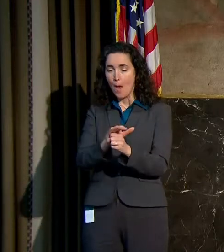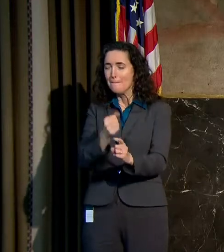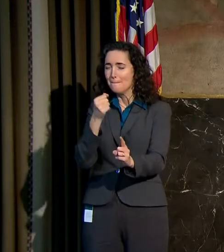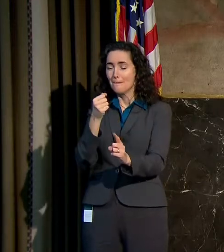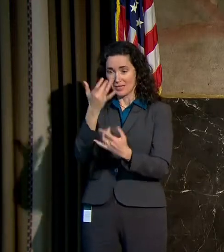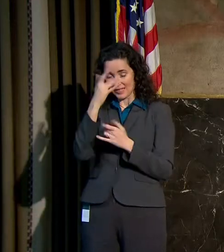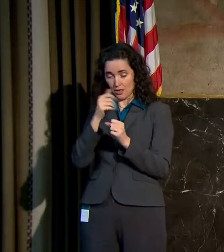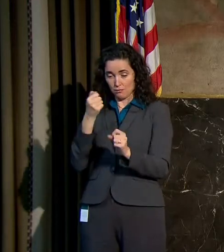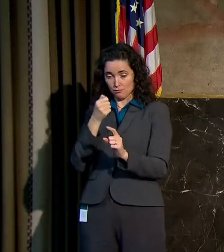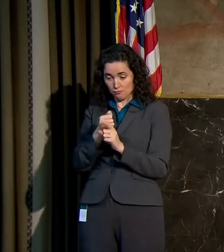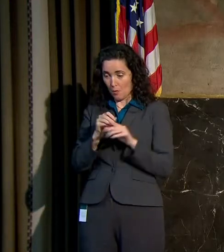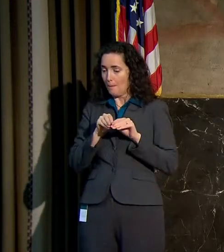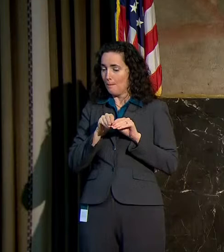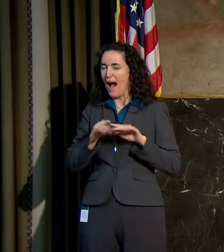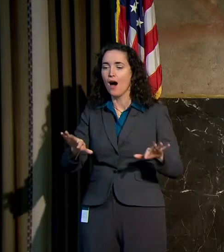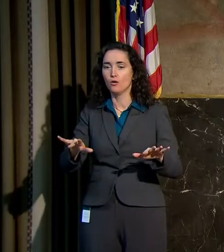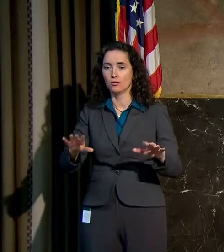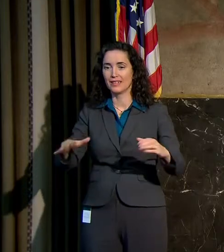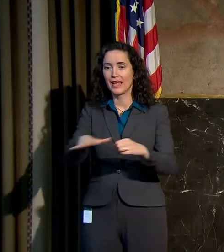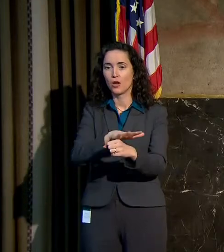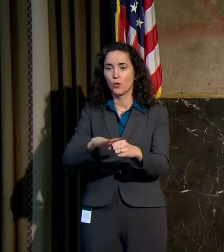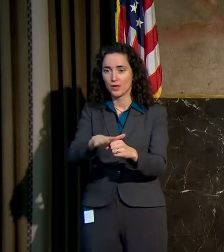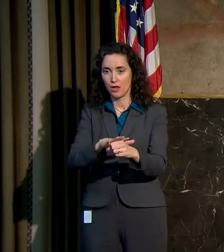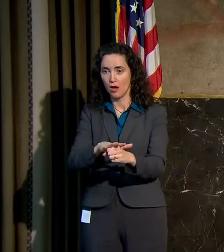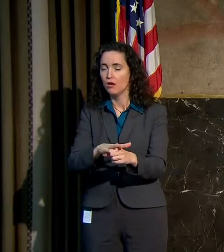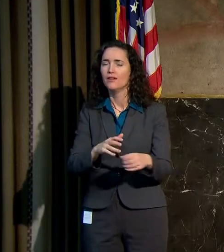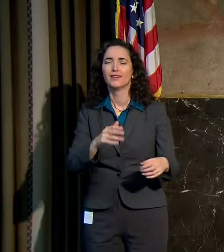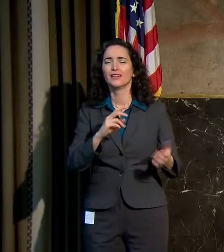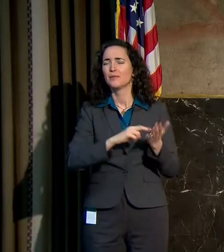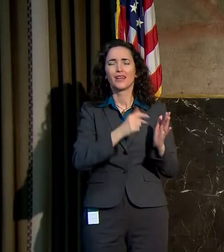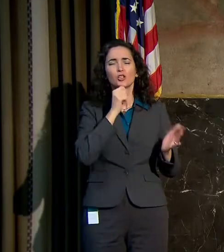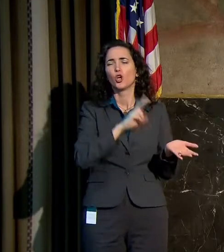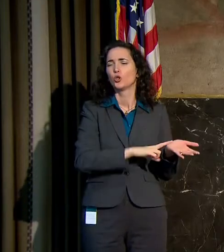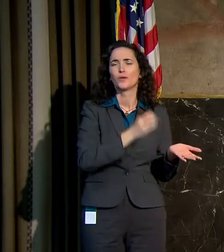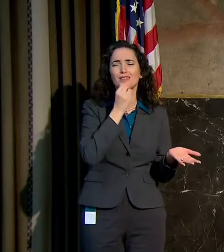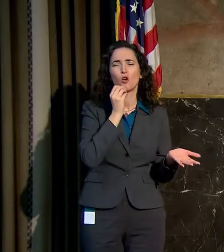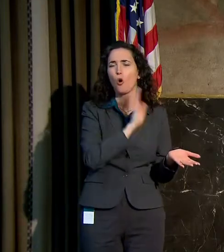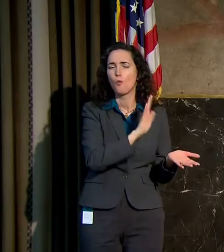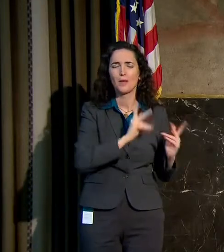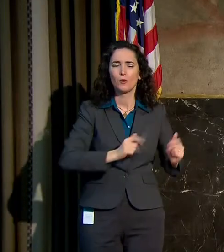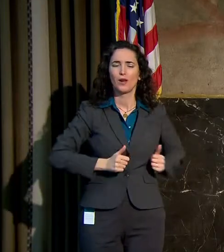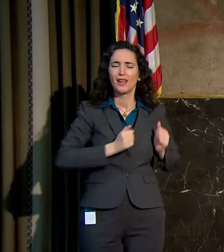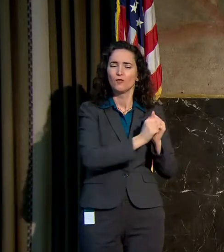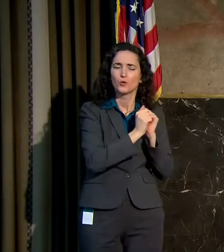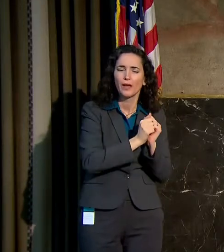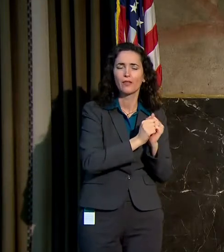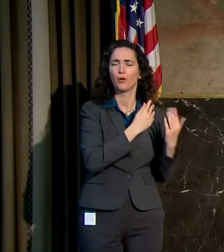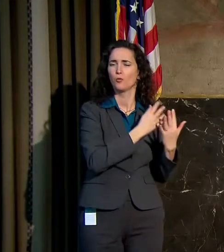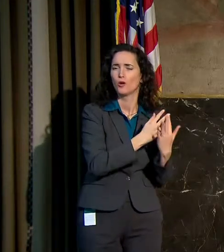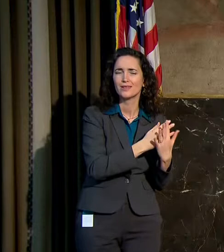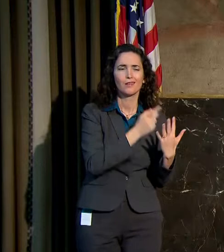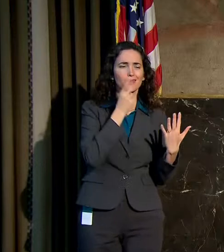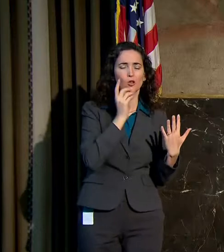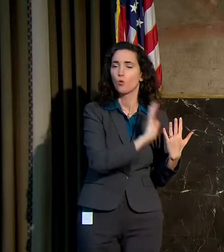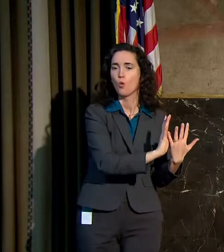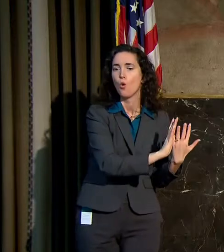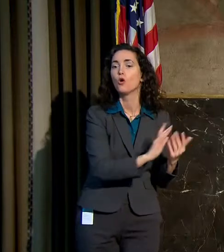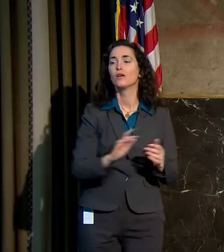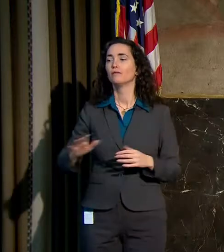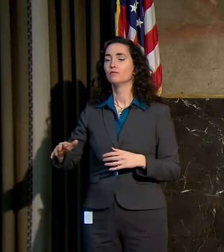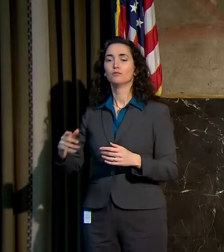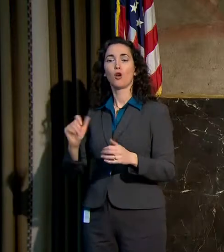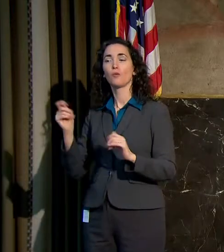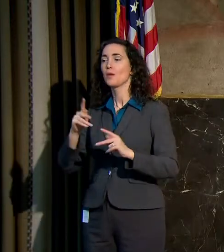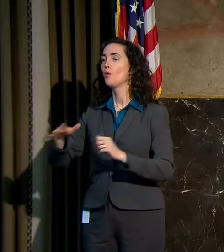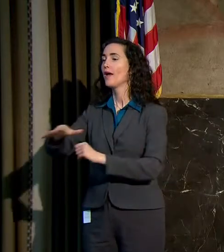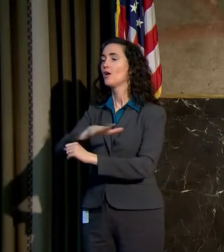And what I mean by that are outbreaks not associated with settings like nursing homes and correctional facilities.